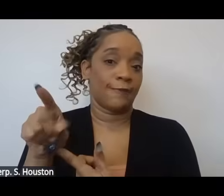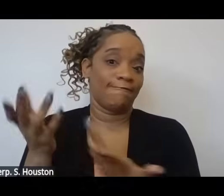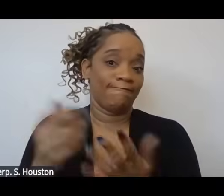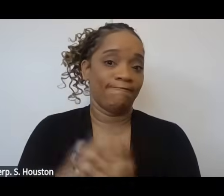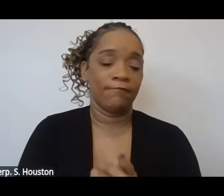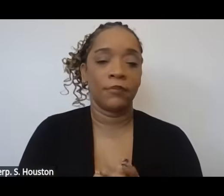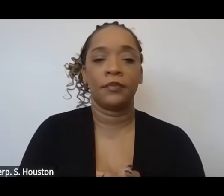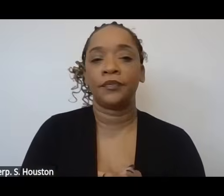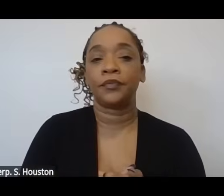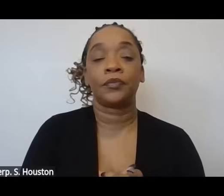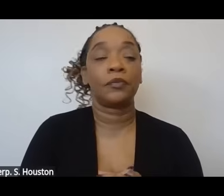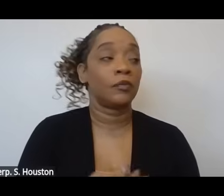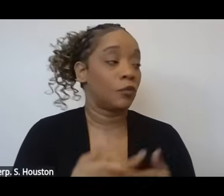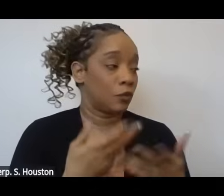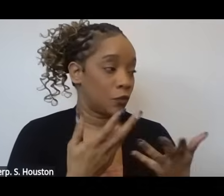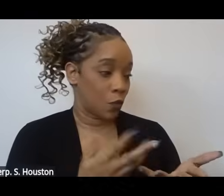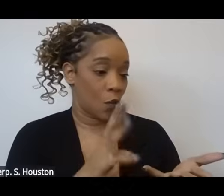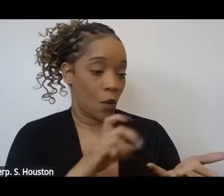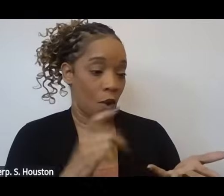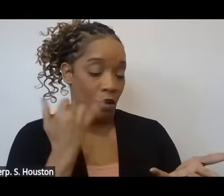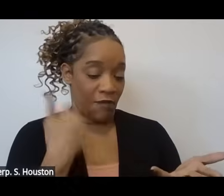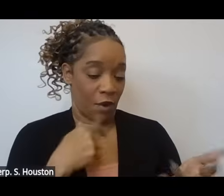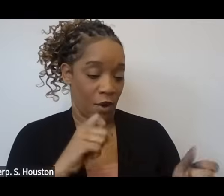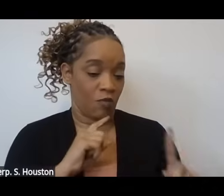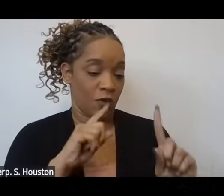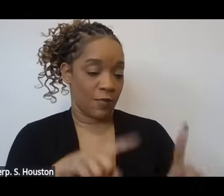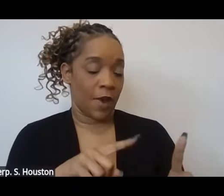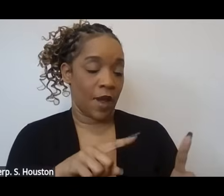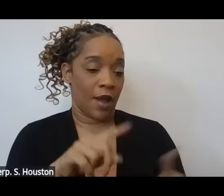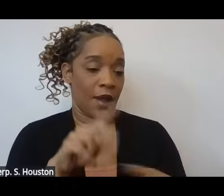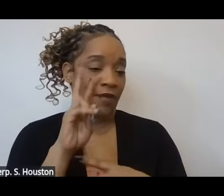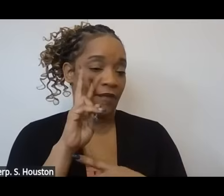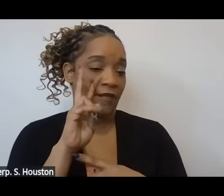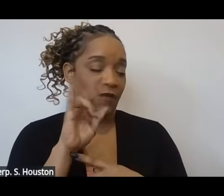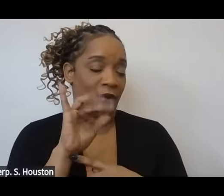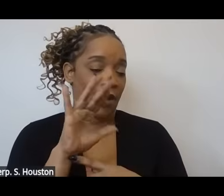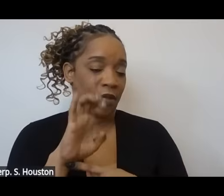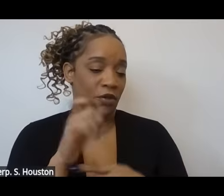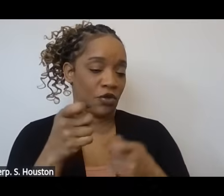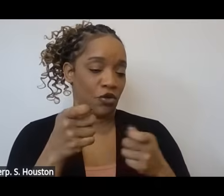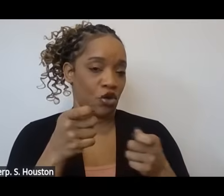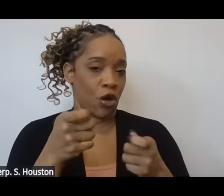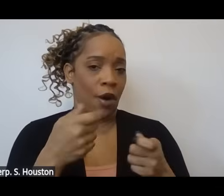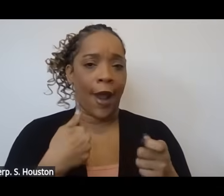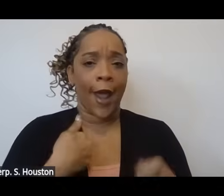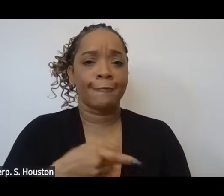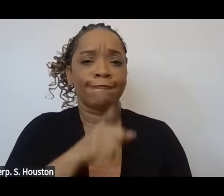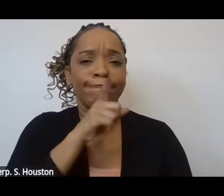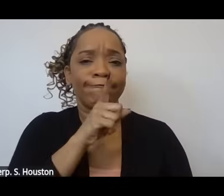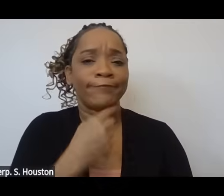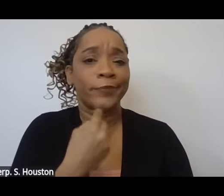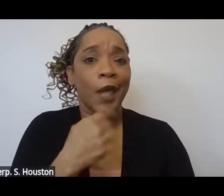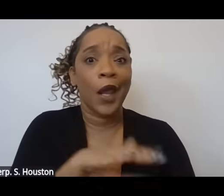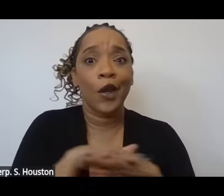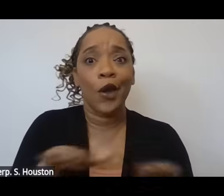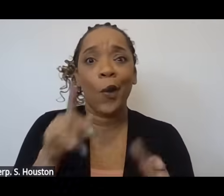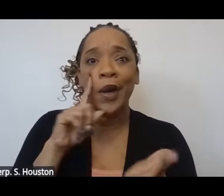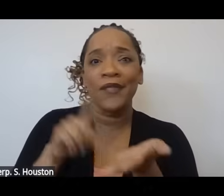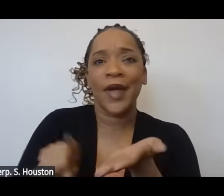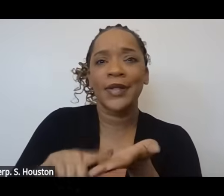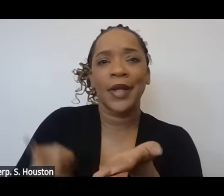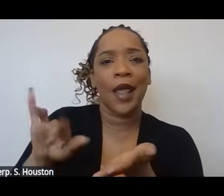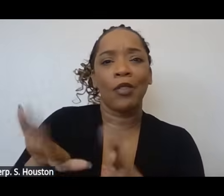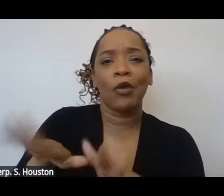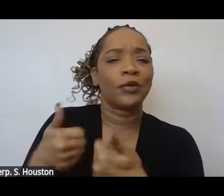Well, if I may respond, Vice Chair, I'm not saying don't investigate circulator signature challenges. That's not what